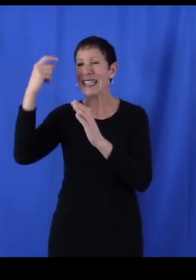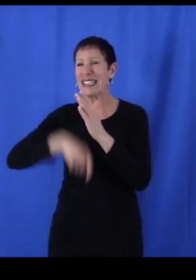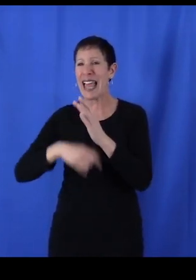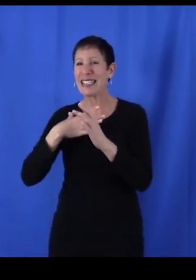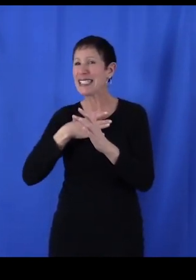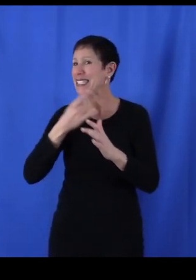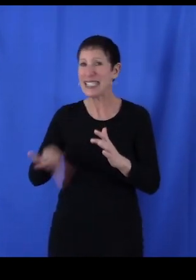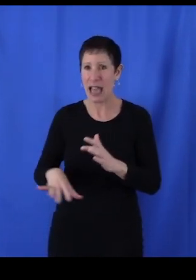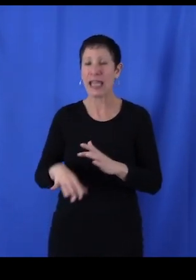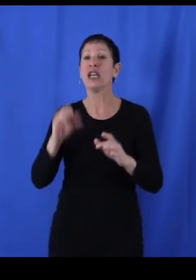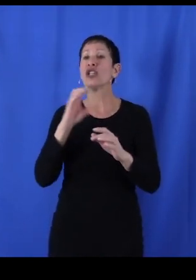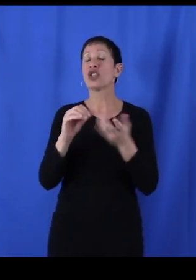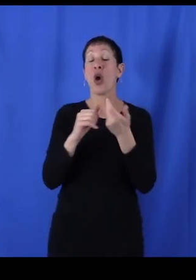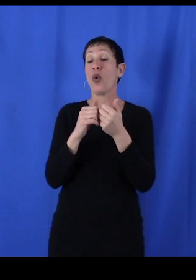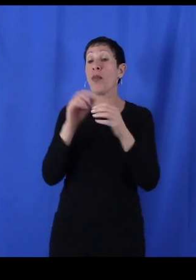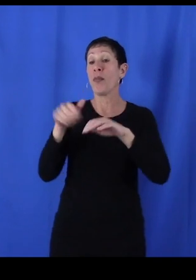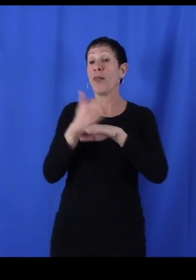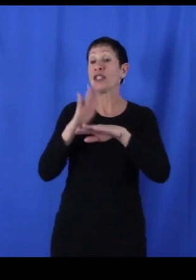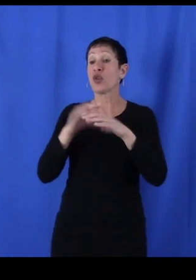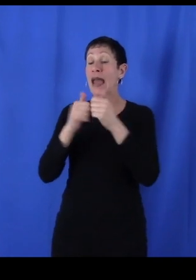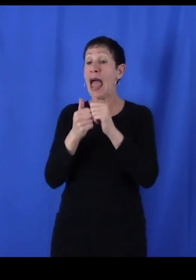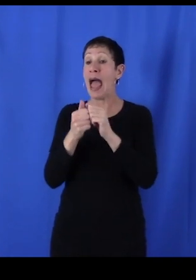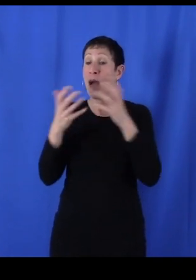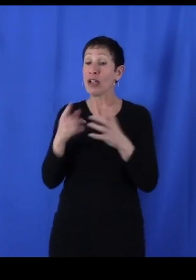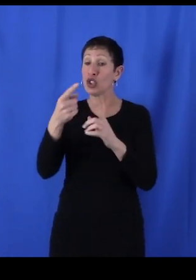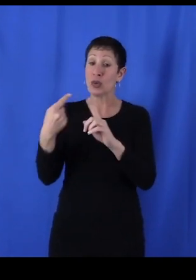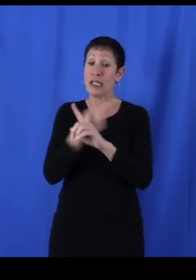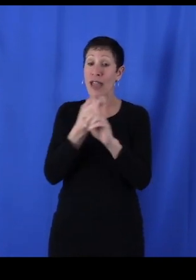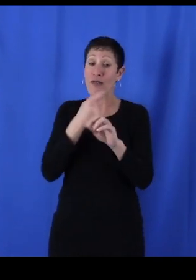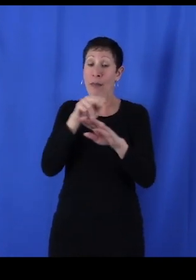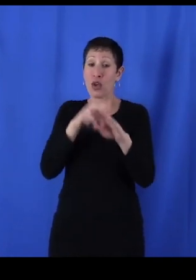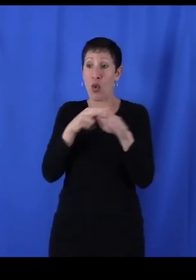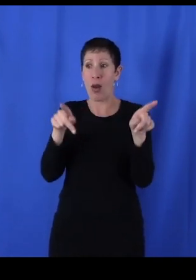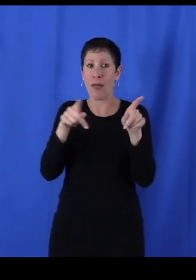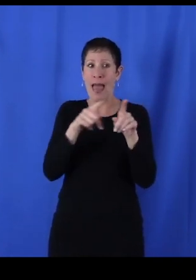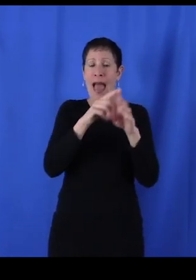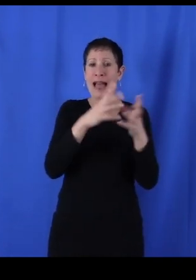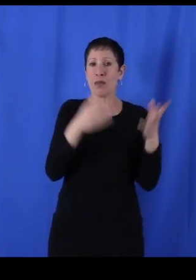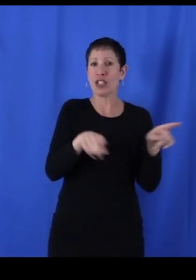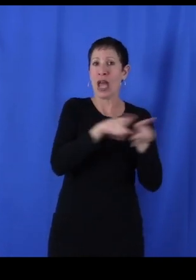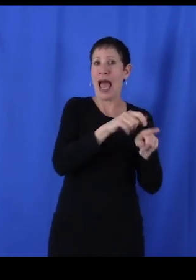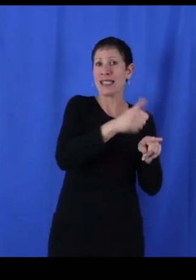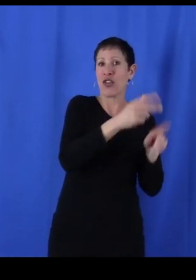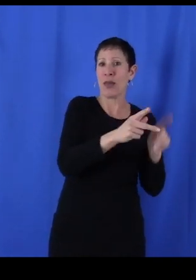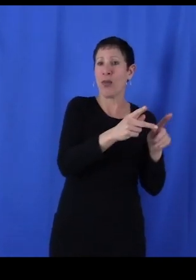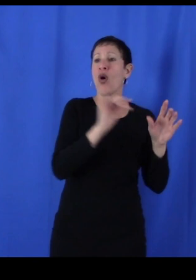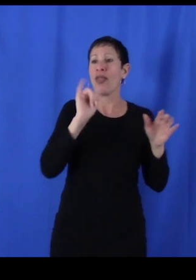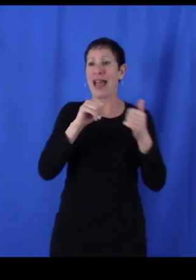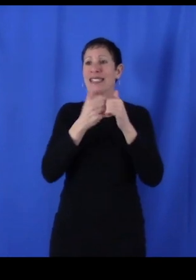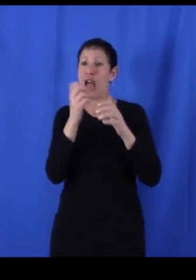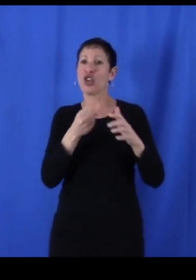you most distinctly deviate from the norm like others, is how you were